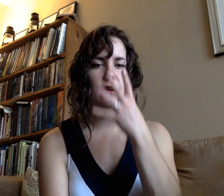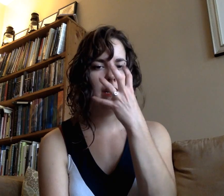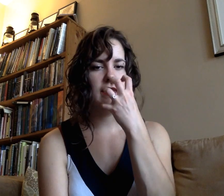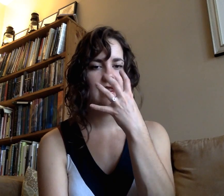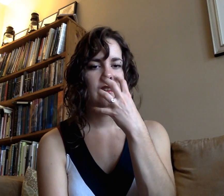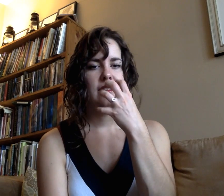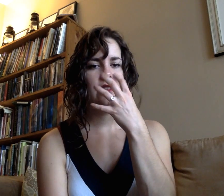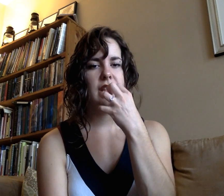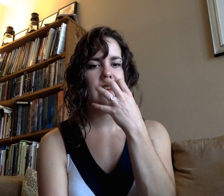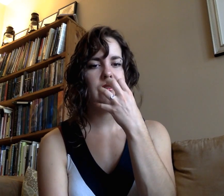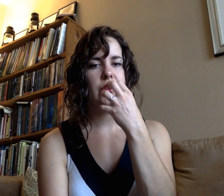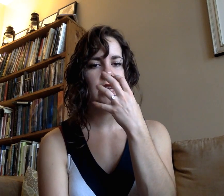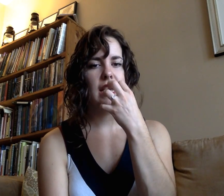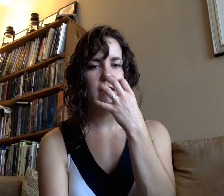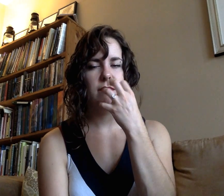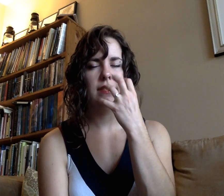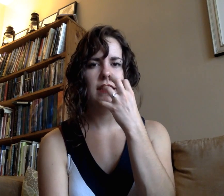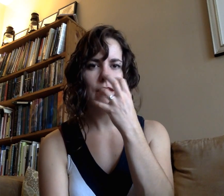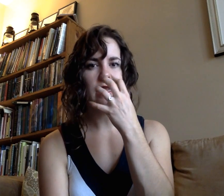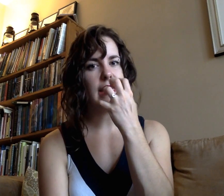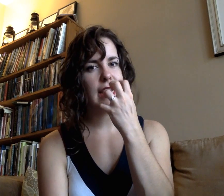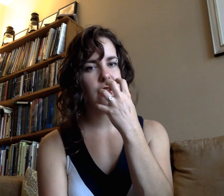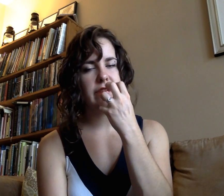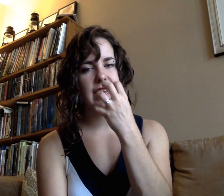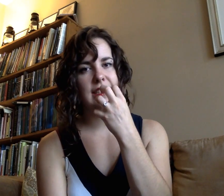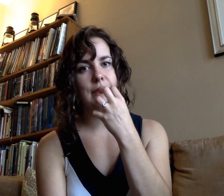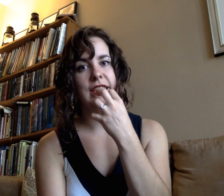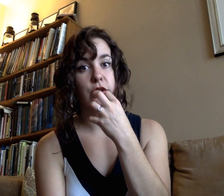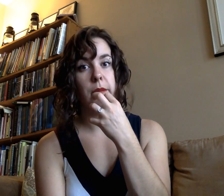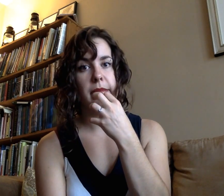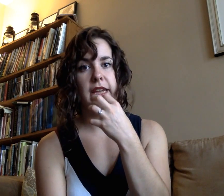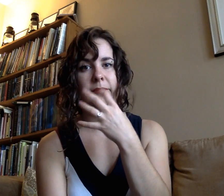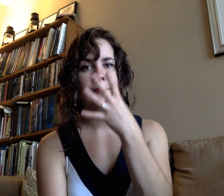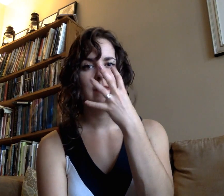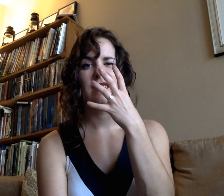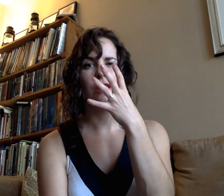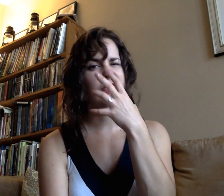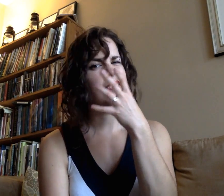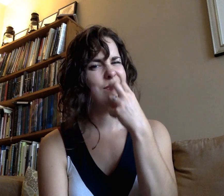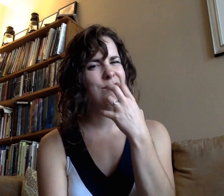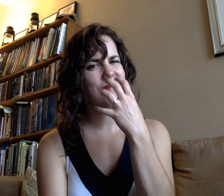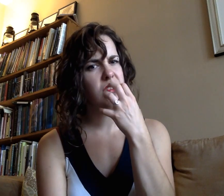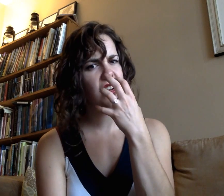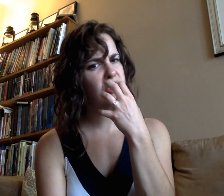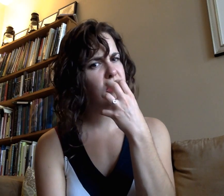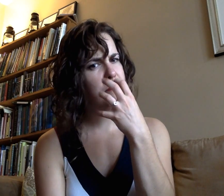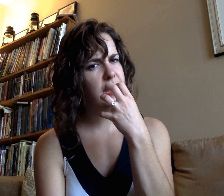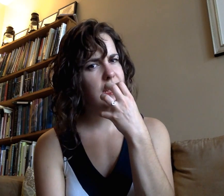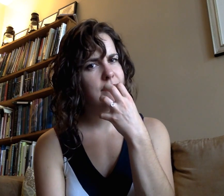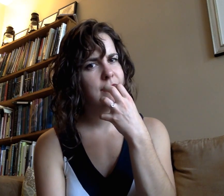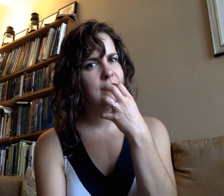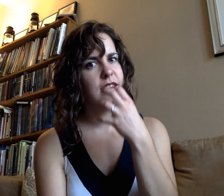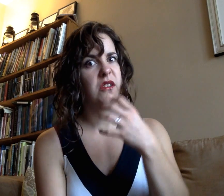to do that a few times and have a less angry face, that means grumpy. So you could say, are you grumpy? Or are